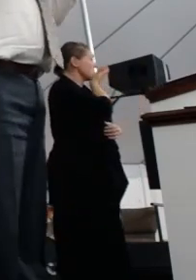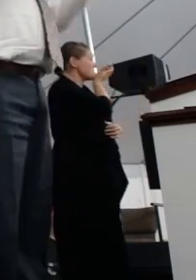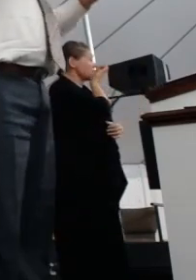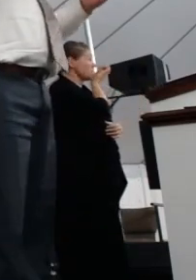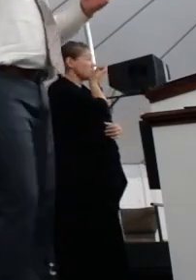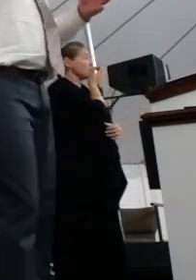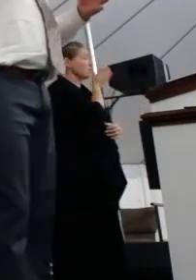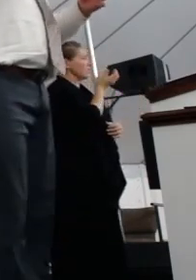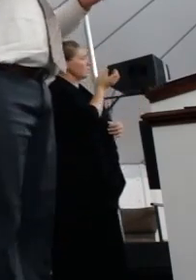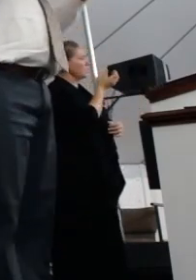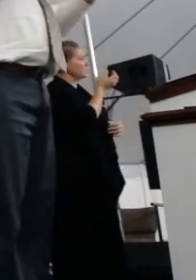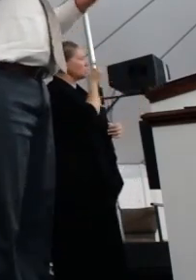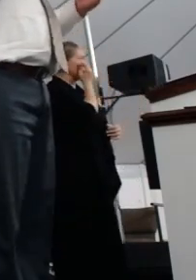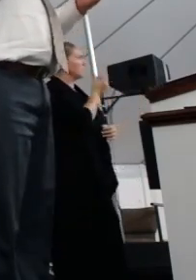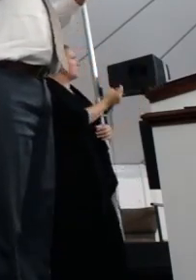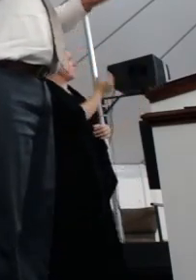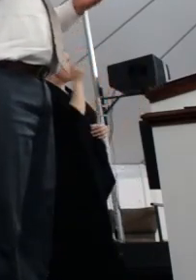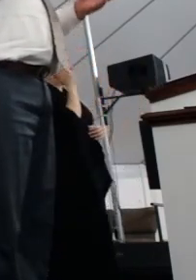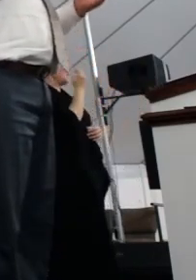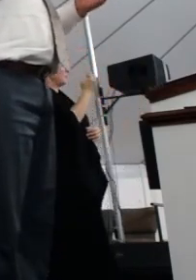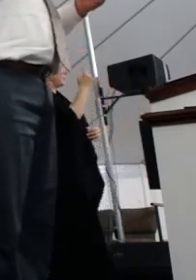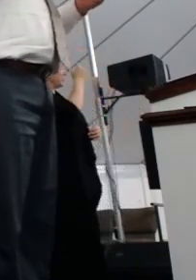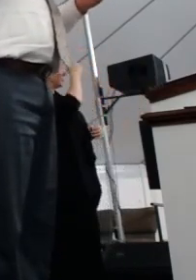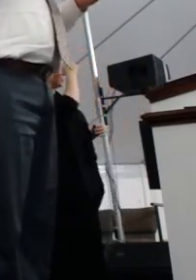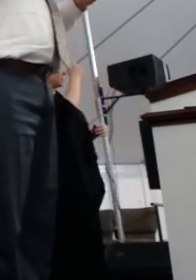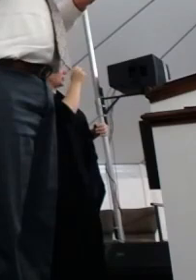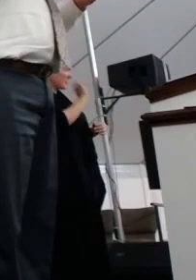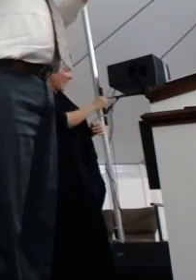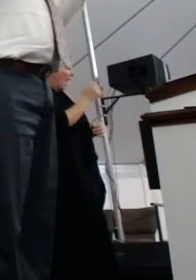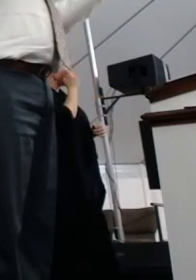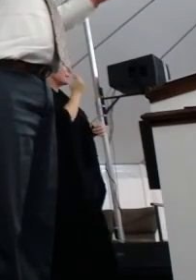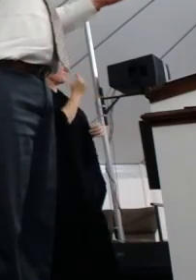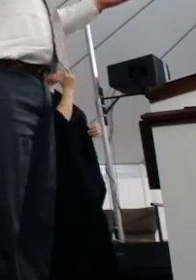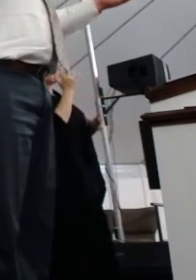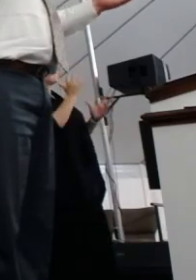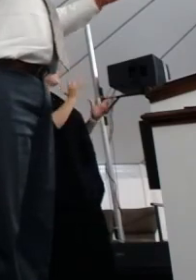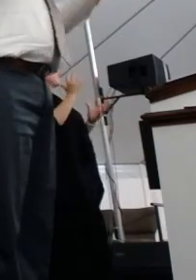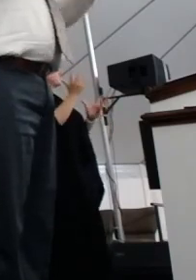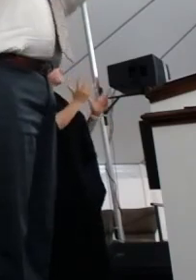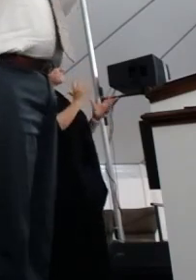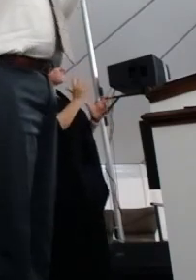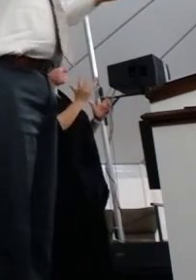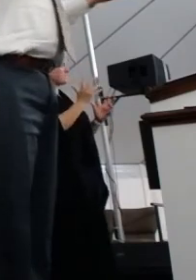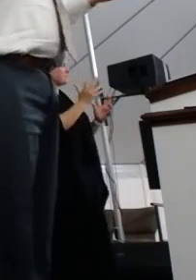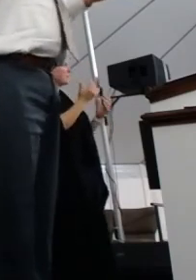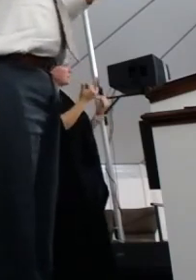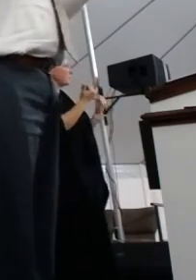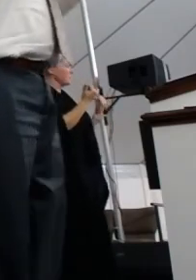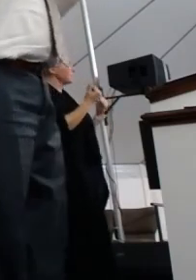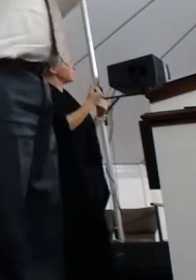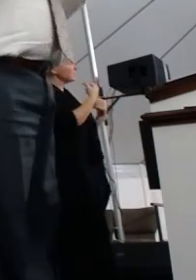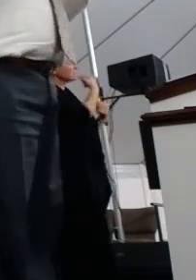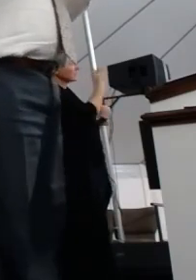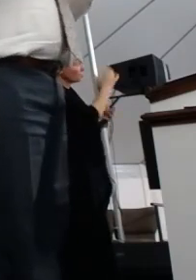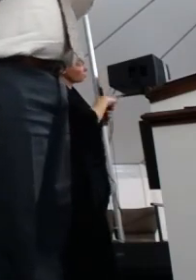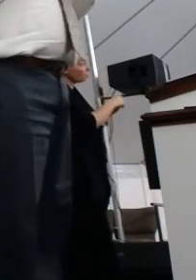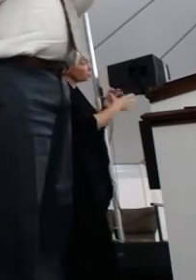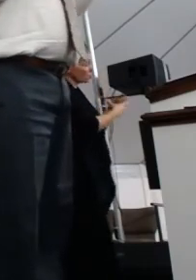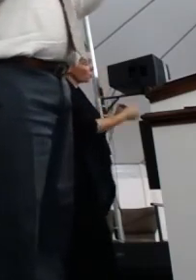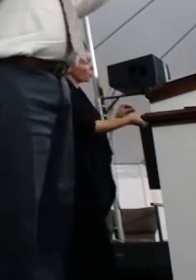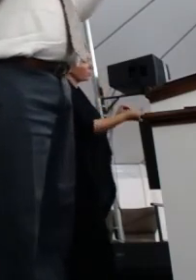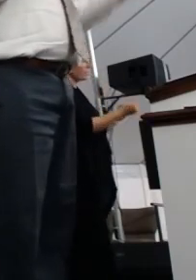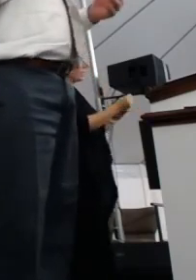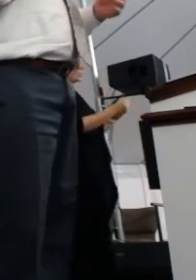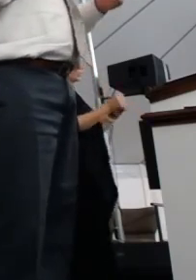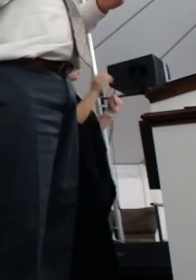she recalls these memories, they're broken, they're fragmented, but she's still very sharp in her mind, and she tells the story of how that she